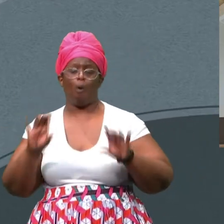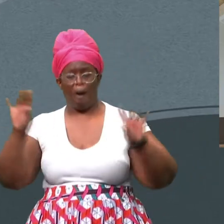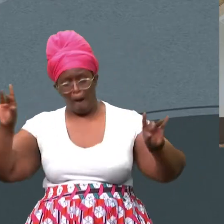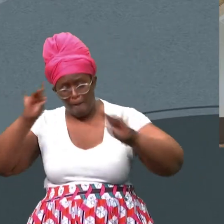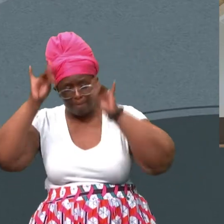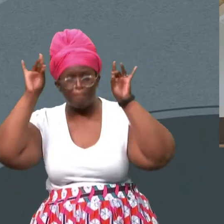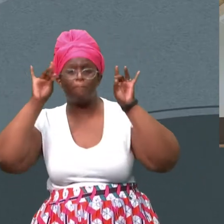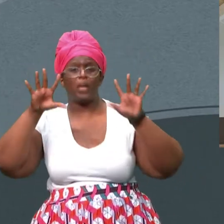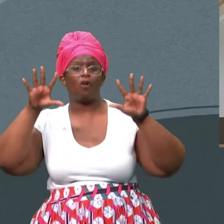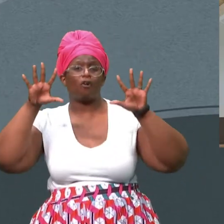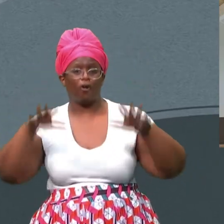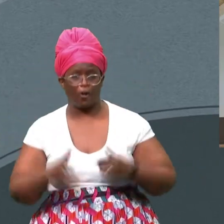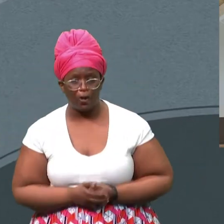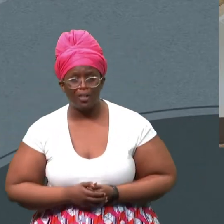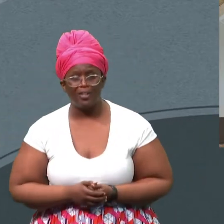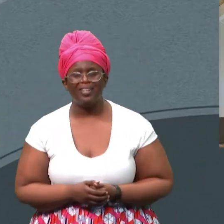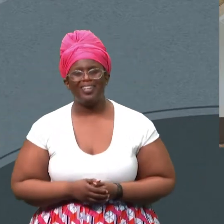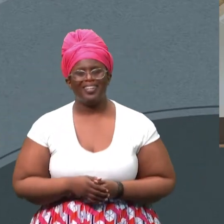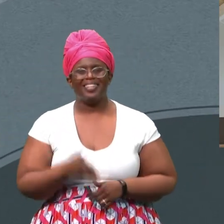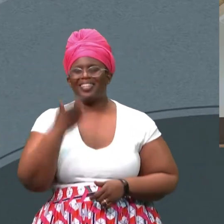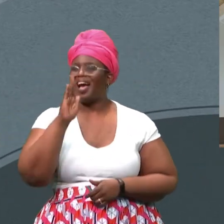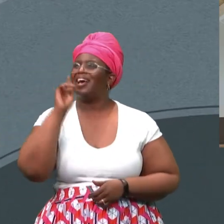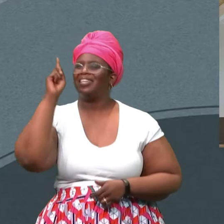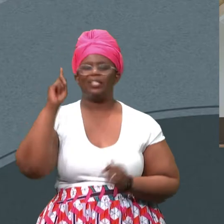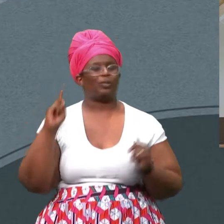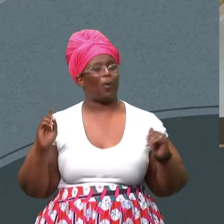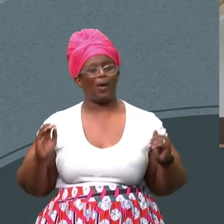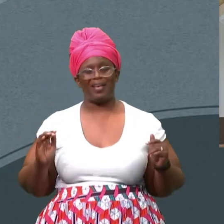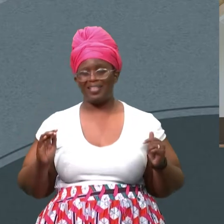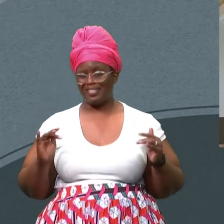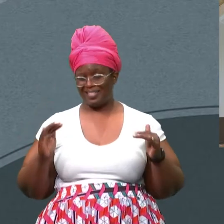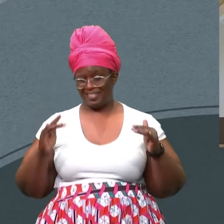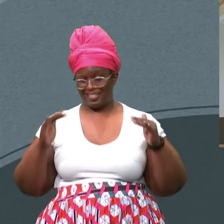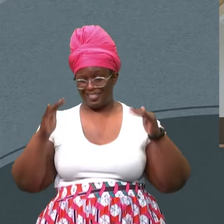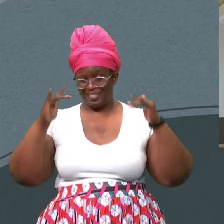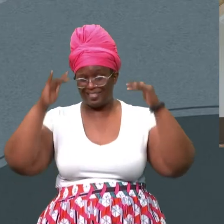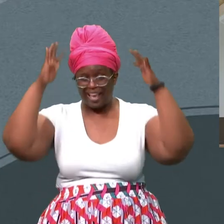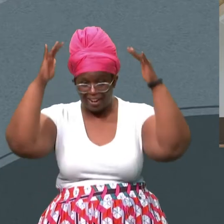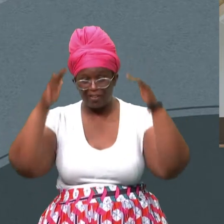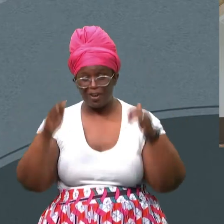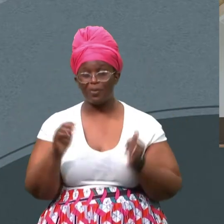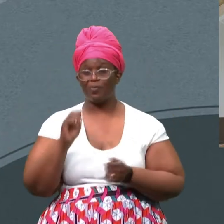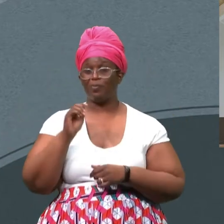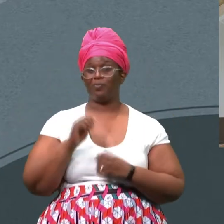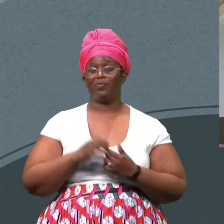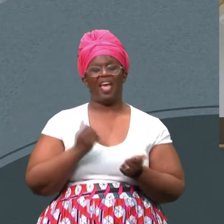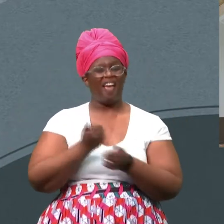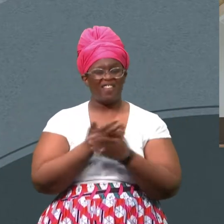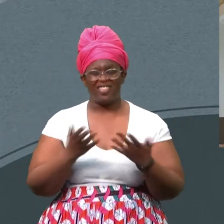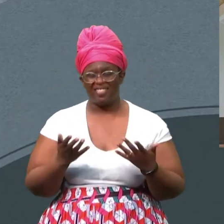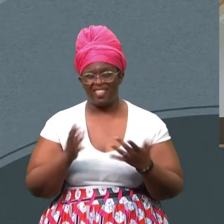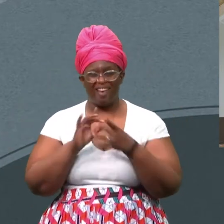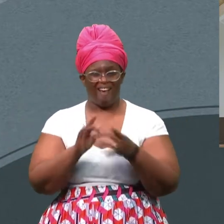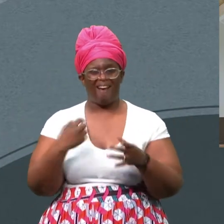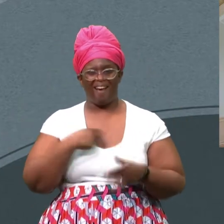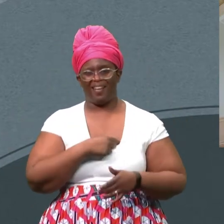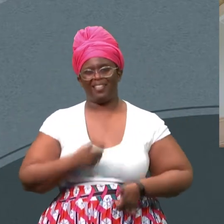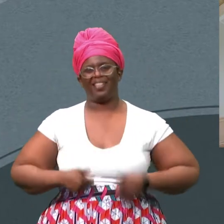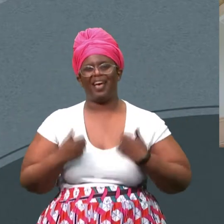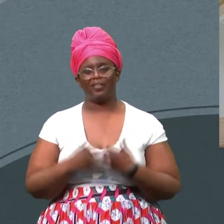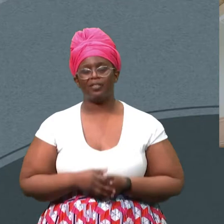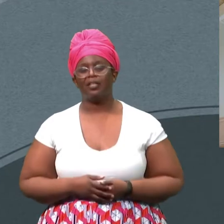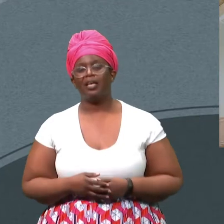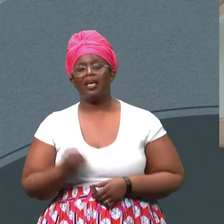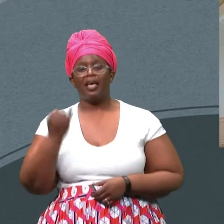That God is saying, I'm about to accelerate what I'm about to do in your life. Y'all, I'm learning, y'all, that if we